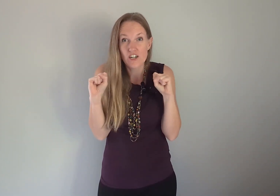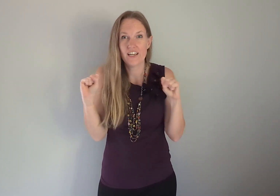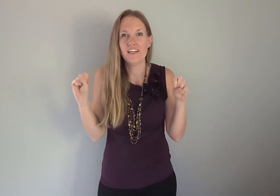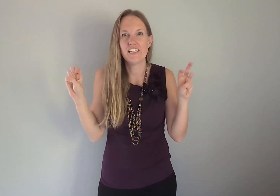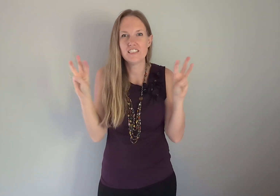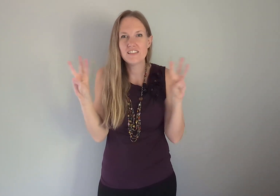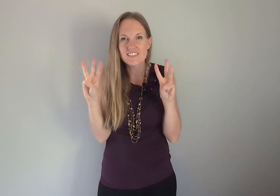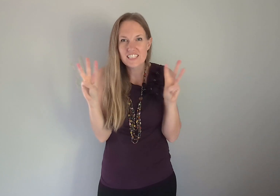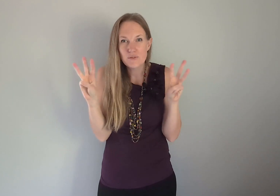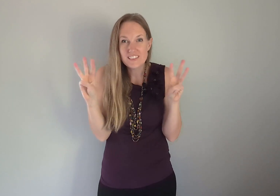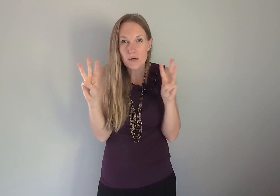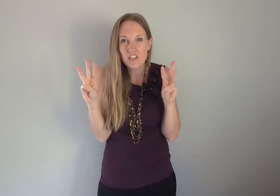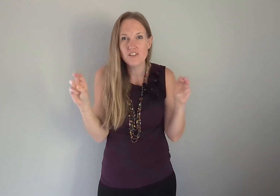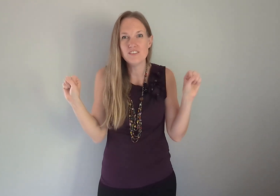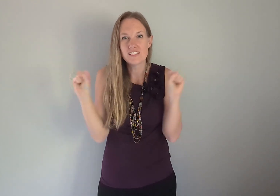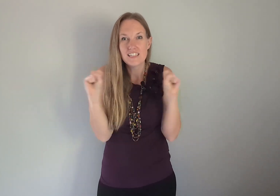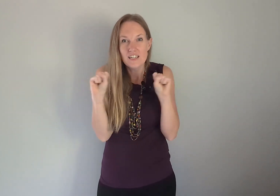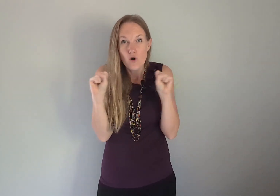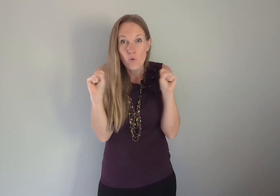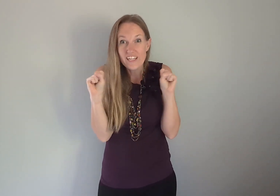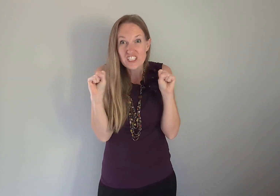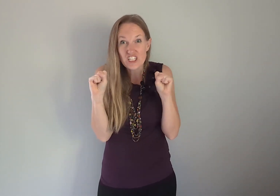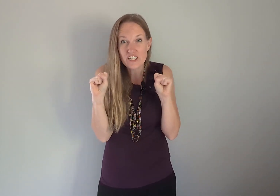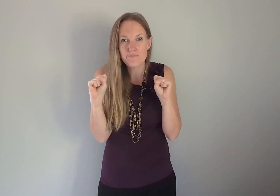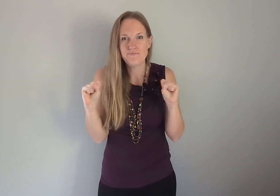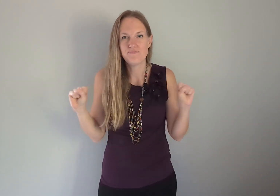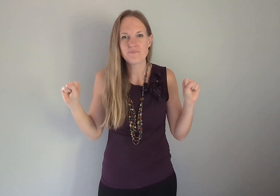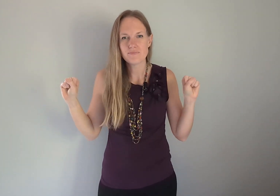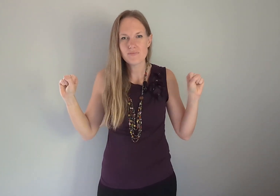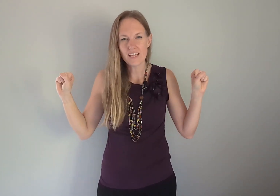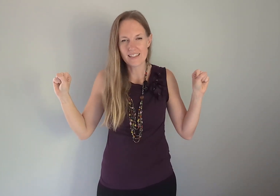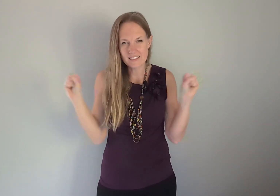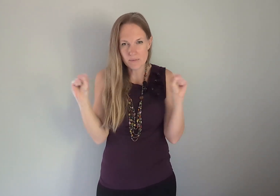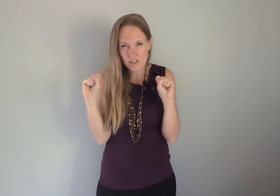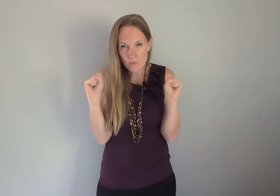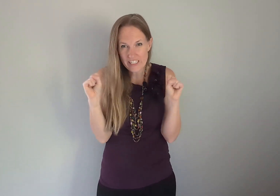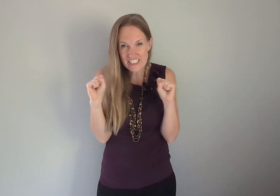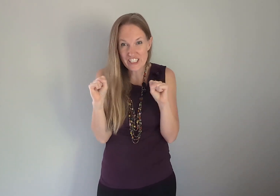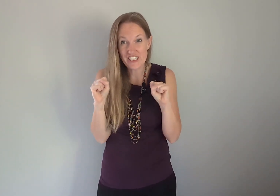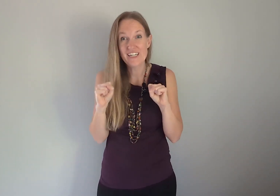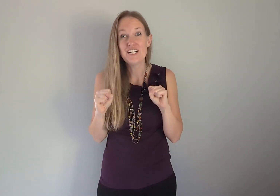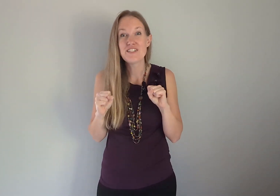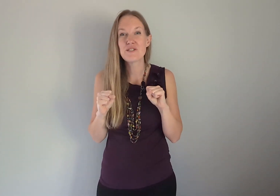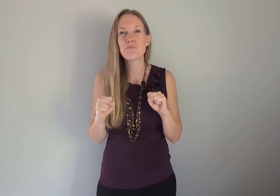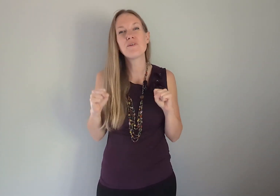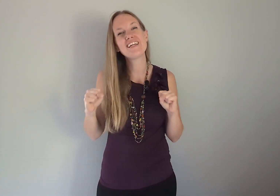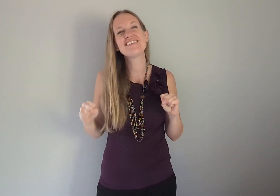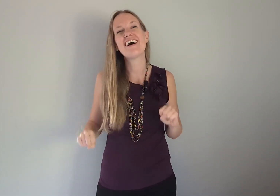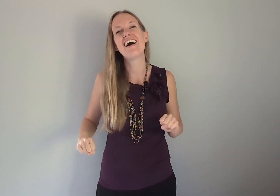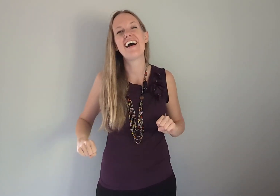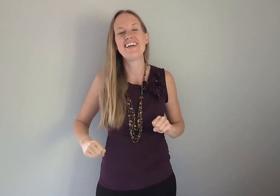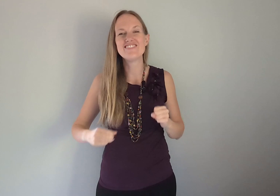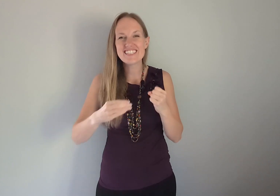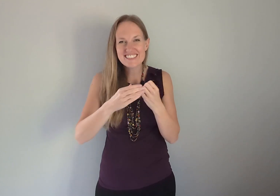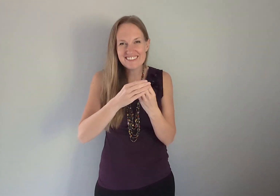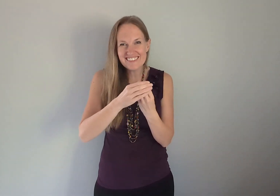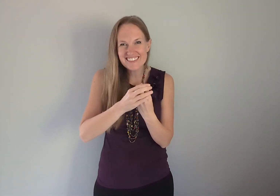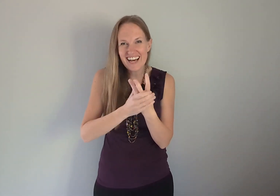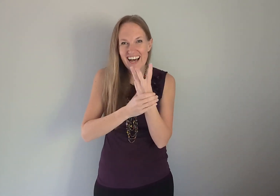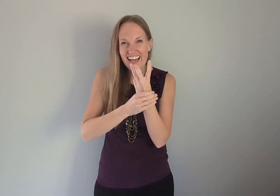okay? Occasionally you'll see it with W's, winter. Okay, summer and winter, springtime, such a cool